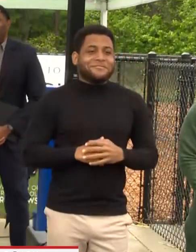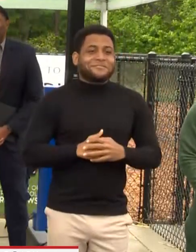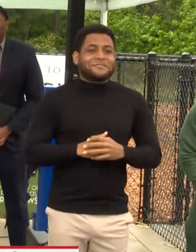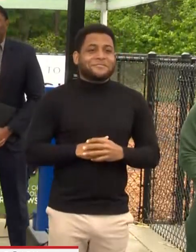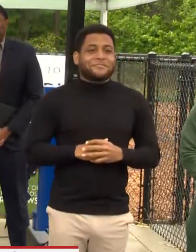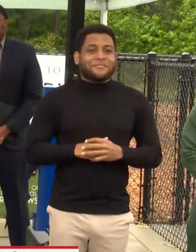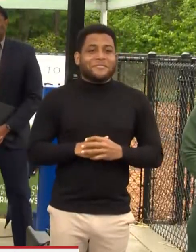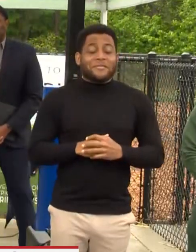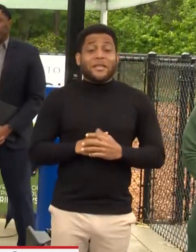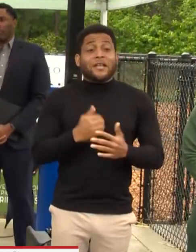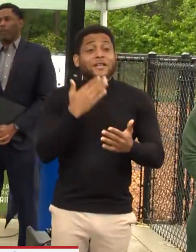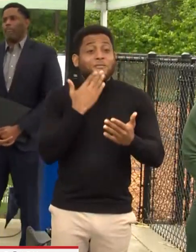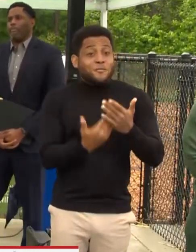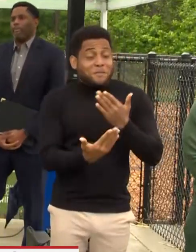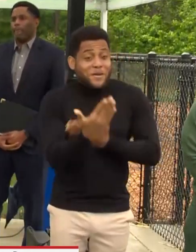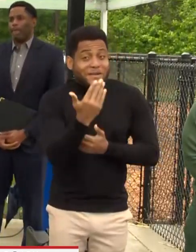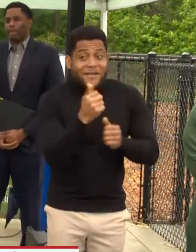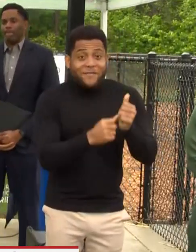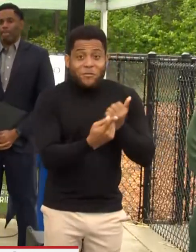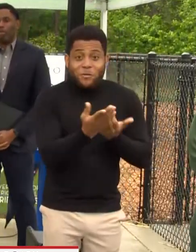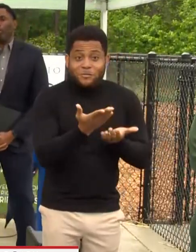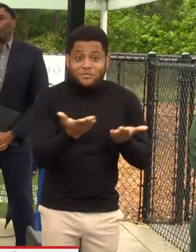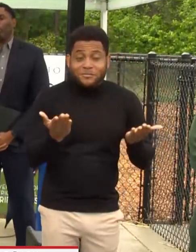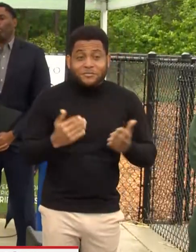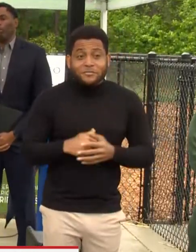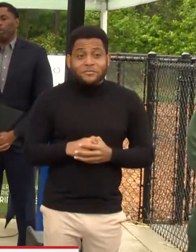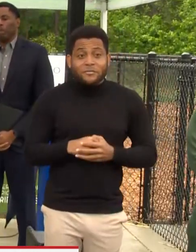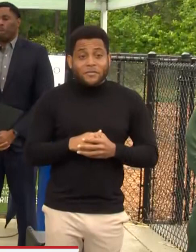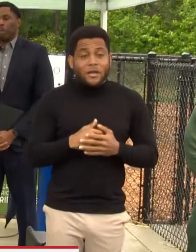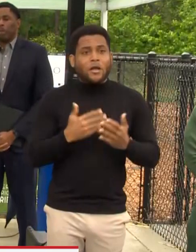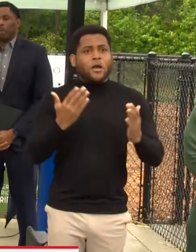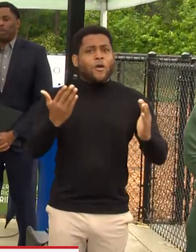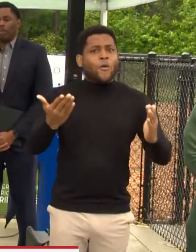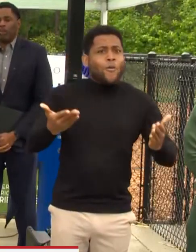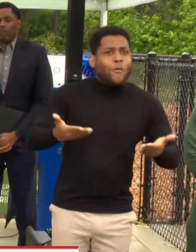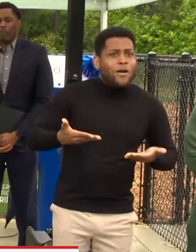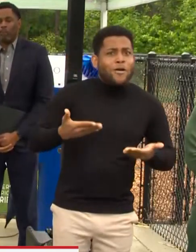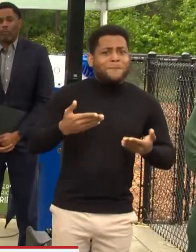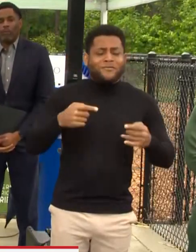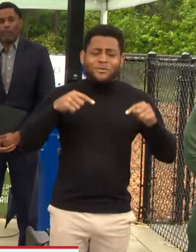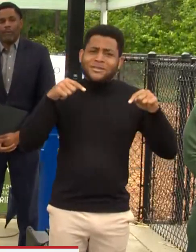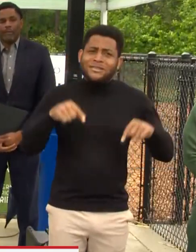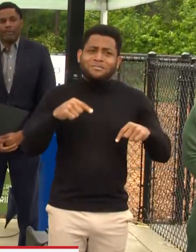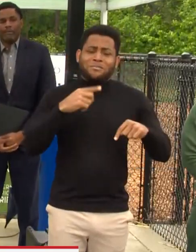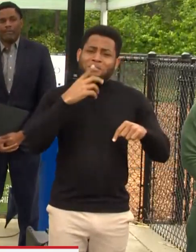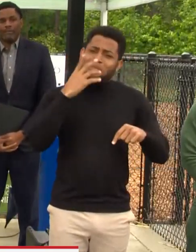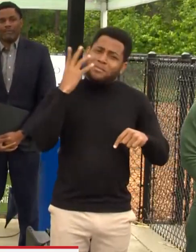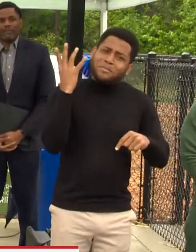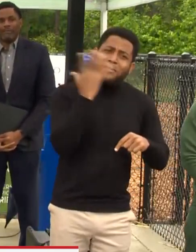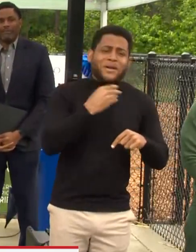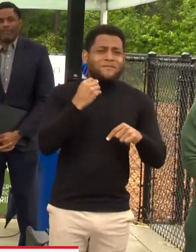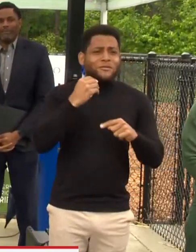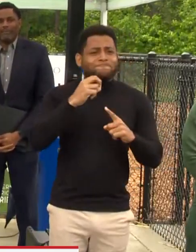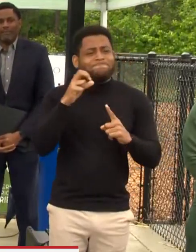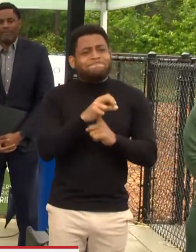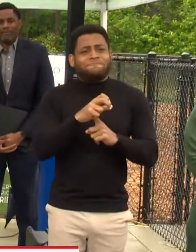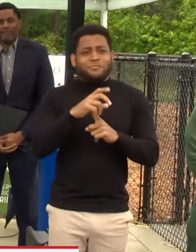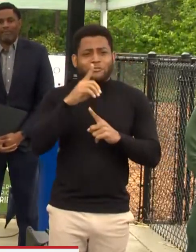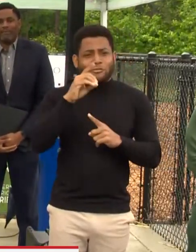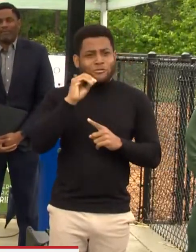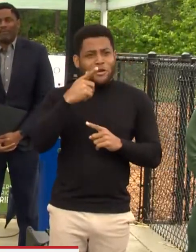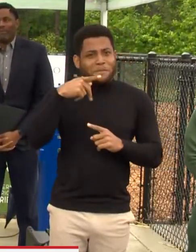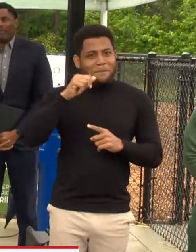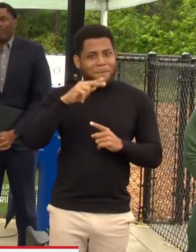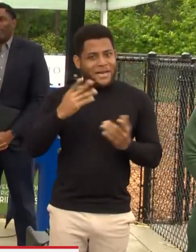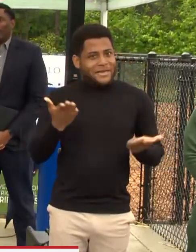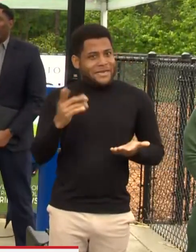Well, good morning, everybody. Welcome to this beautiful, beautiful dog park on Texas Avenue. Let's give a